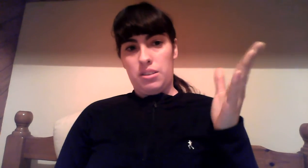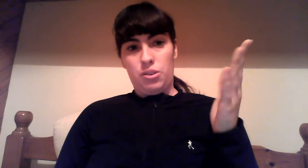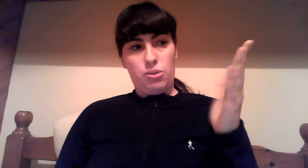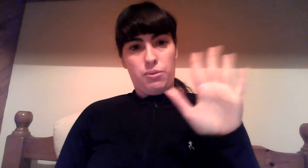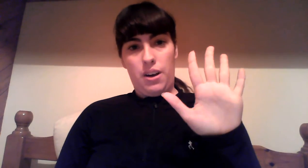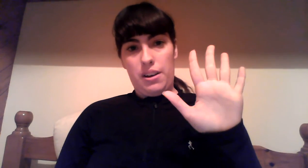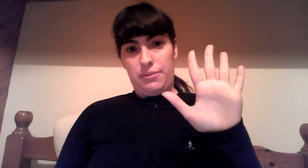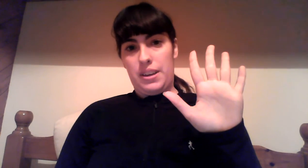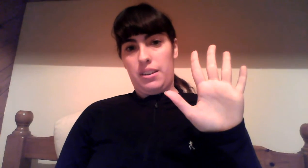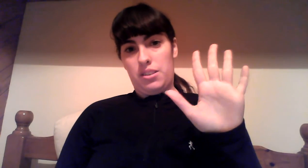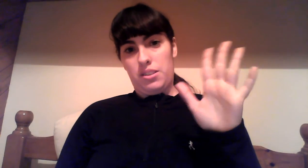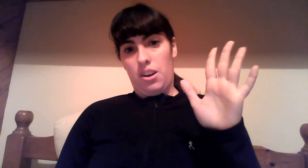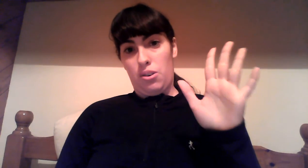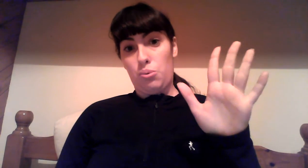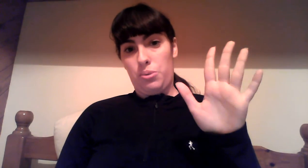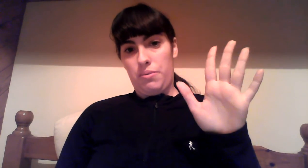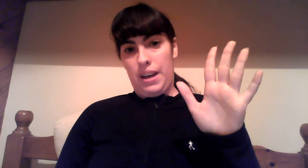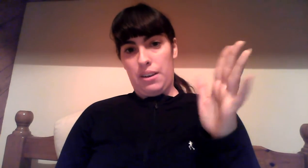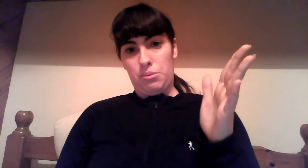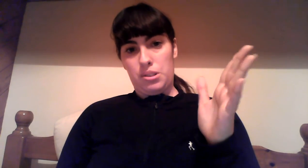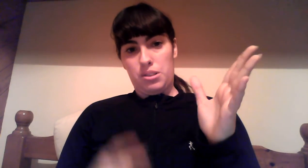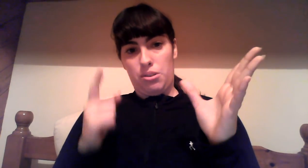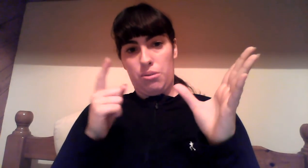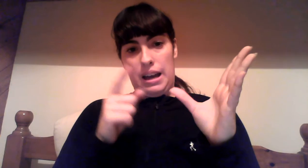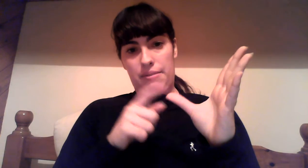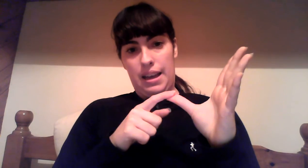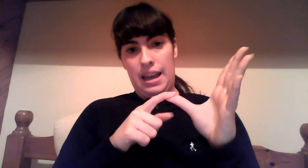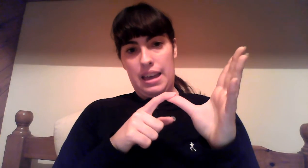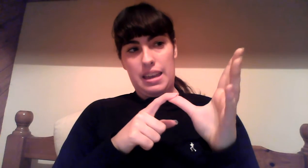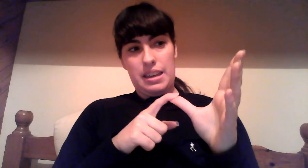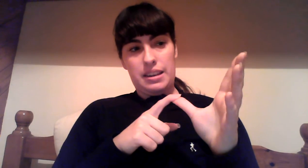your 5 fingers are all the vowels. So you have A,